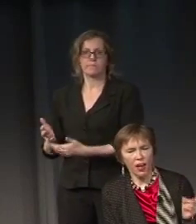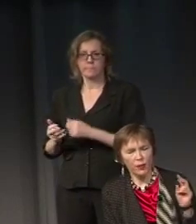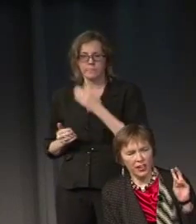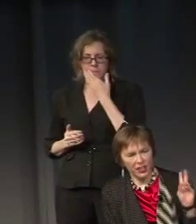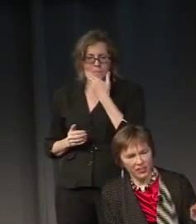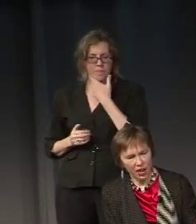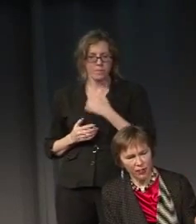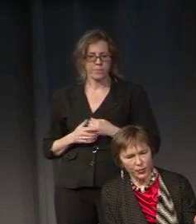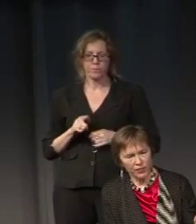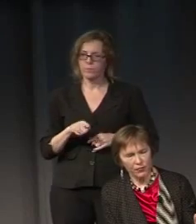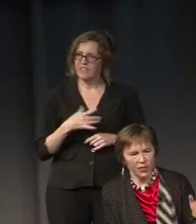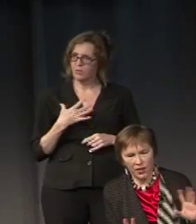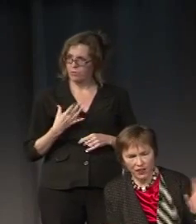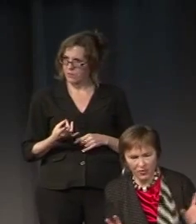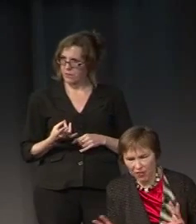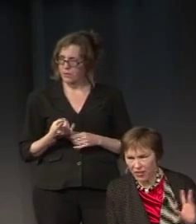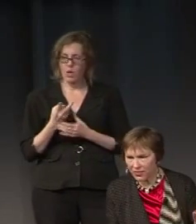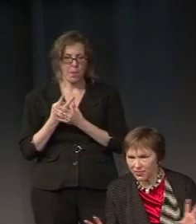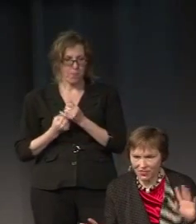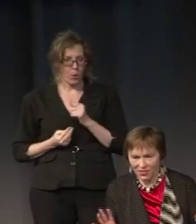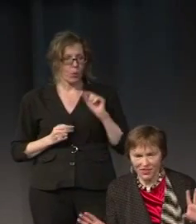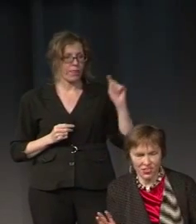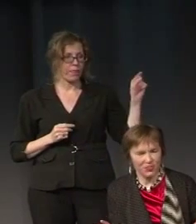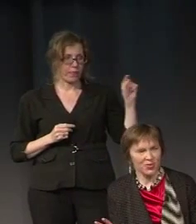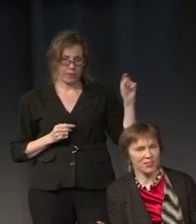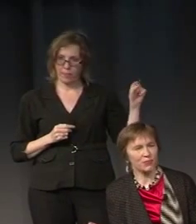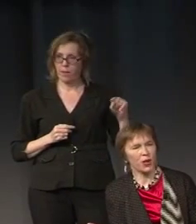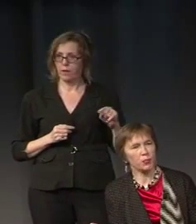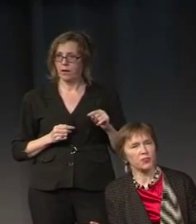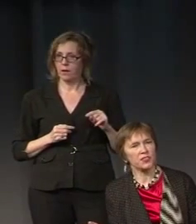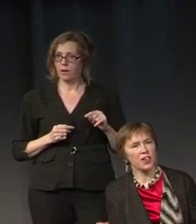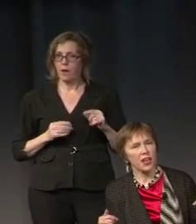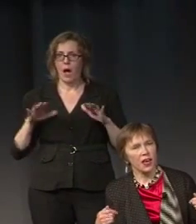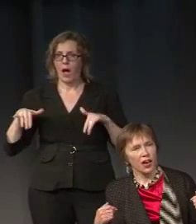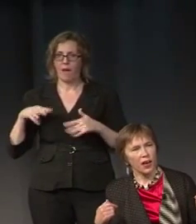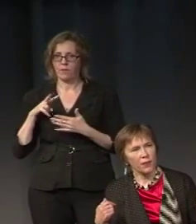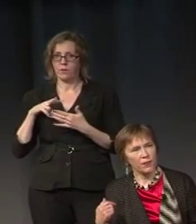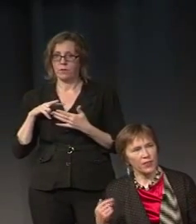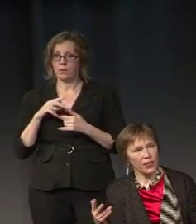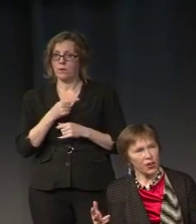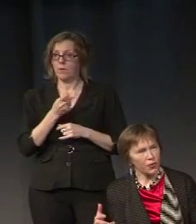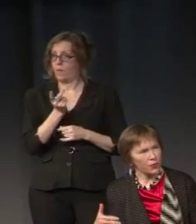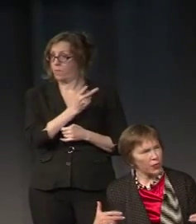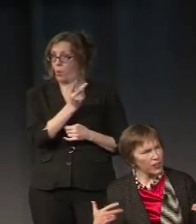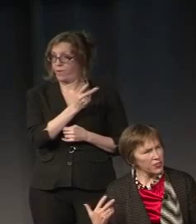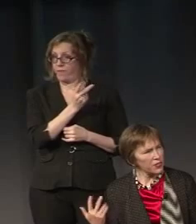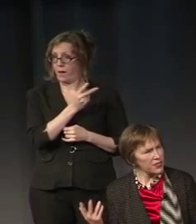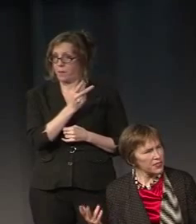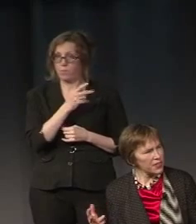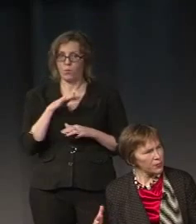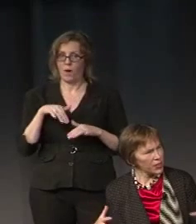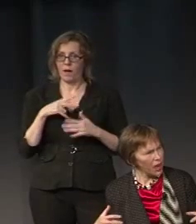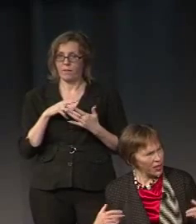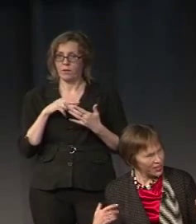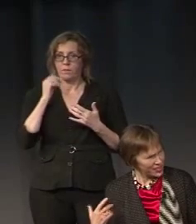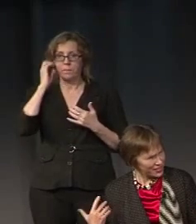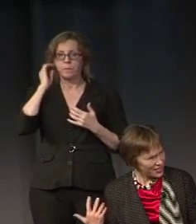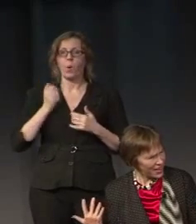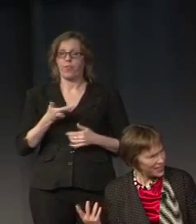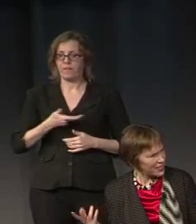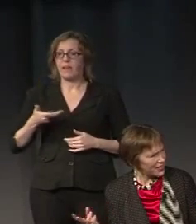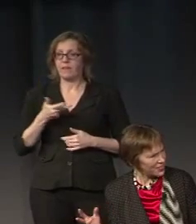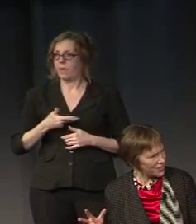both Alma and Taube, without having read each other's papers, went towards